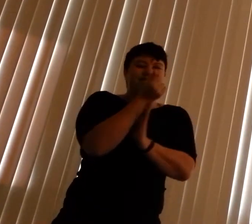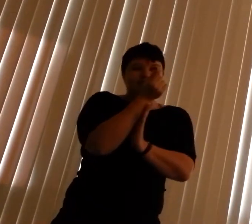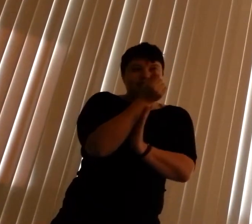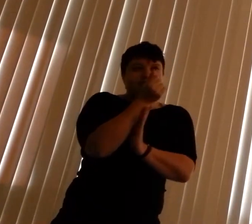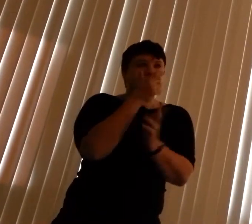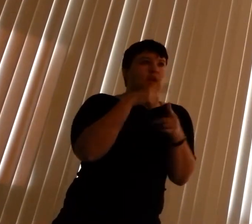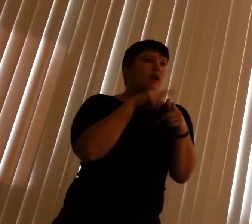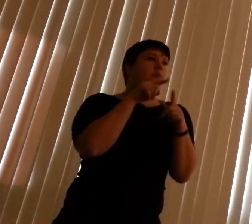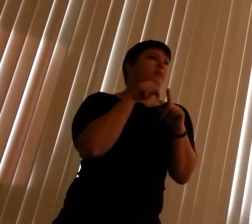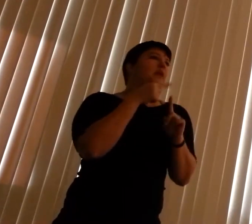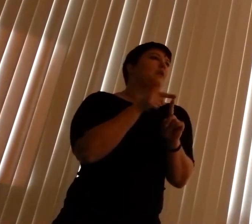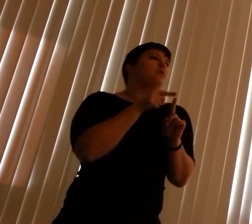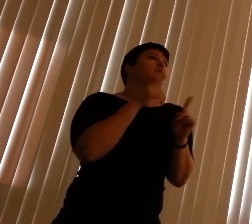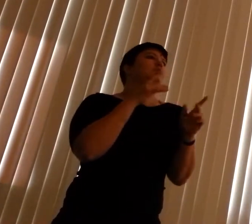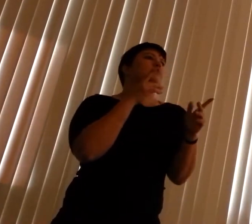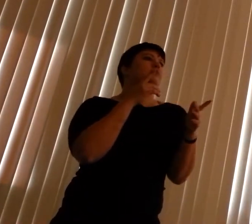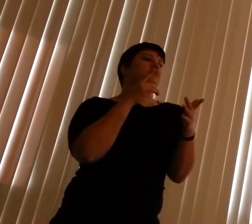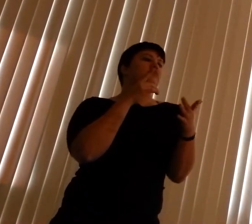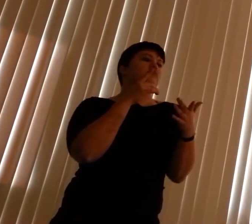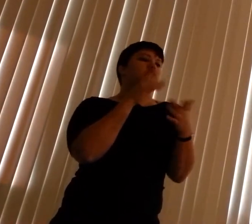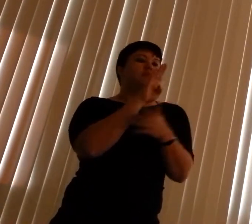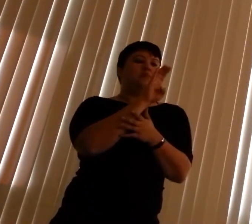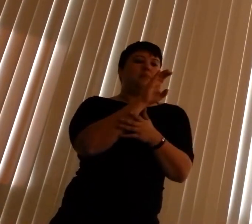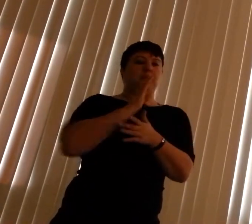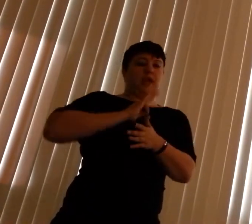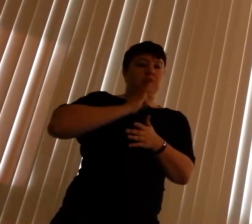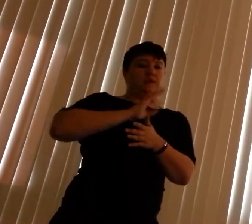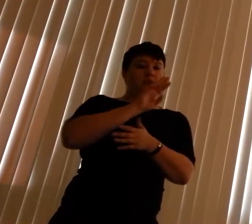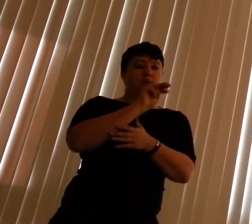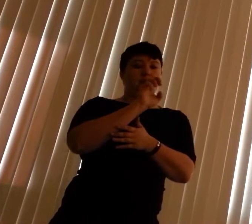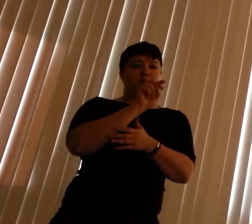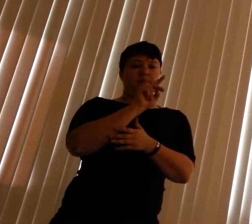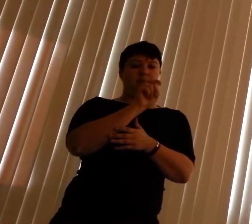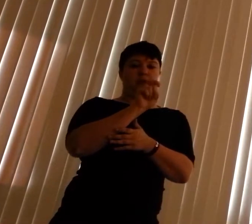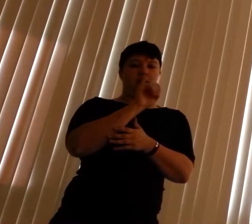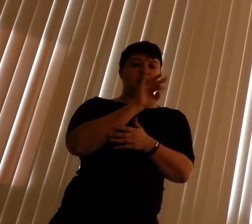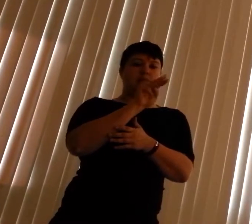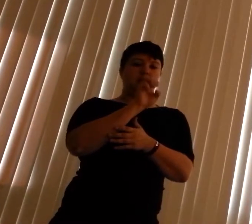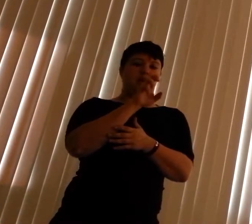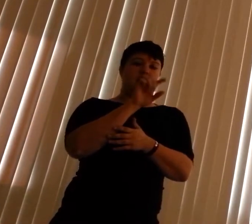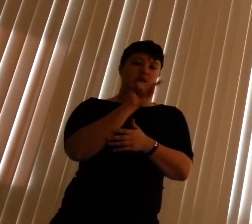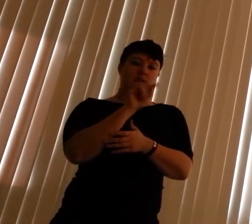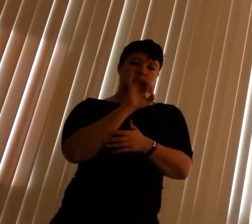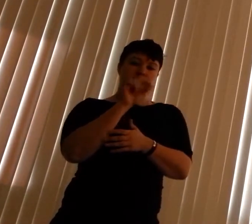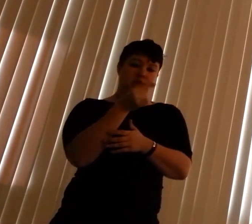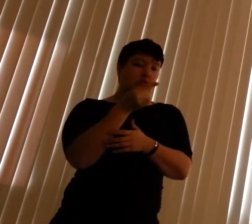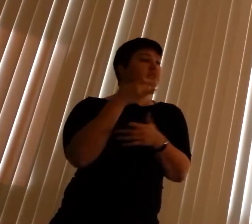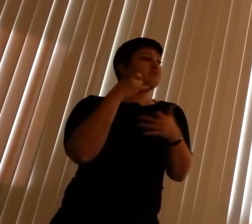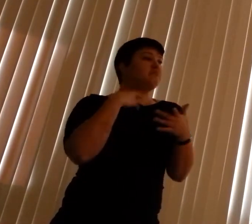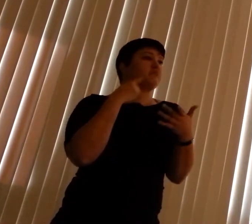detail, about what benefit maximizing views are like in health resource allocation.